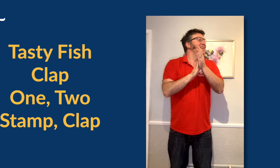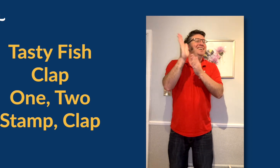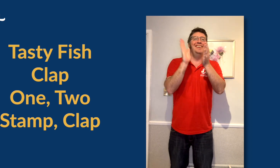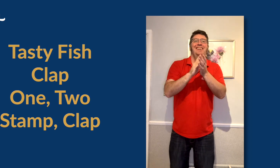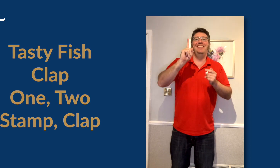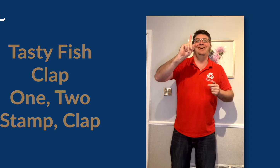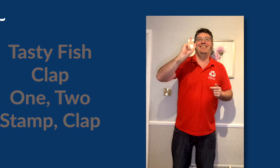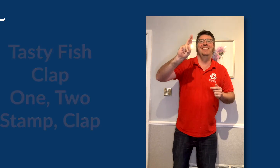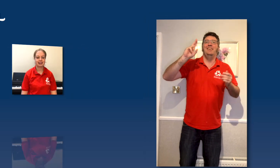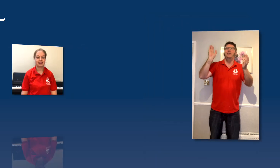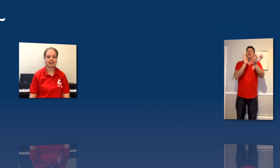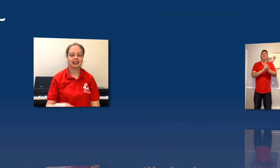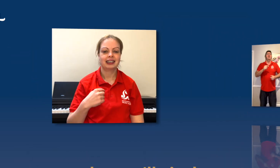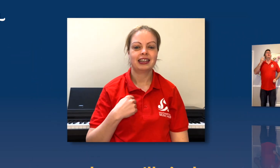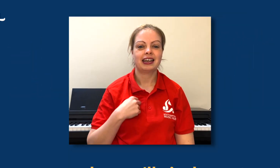you're trying to move on.